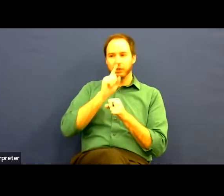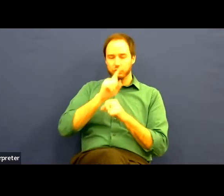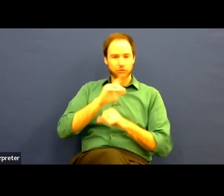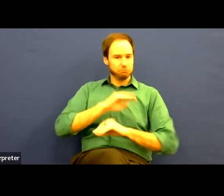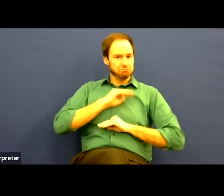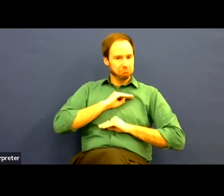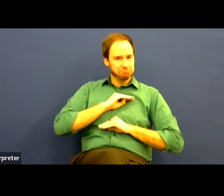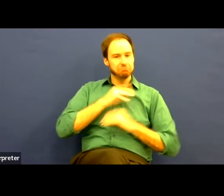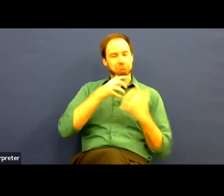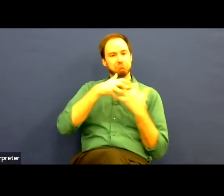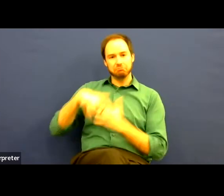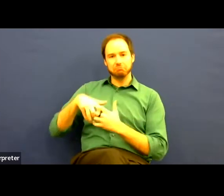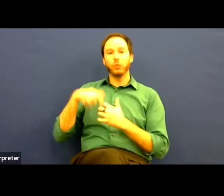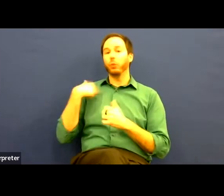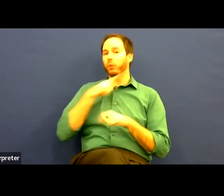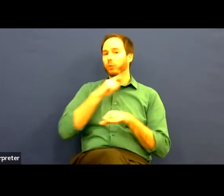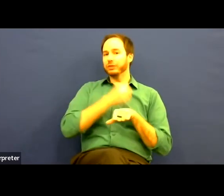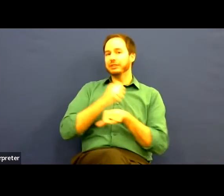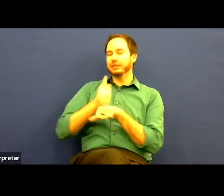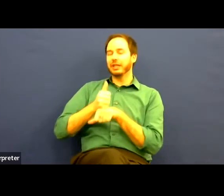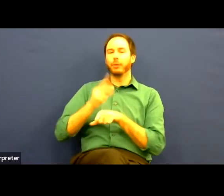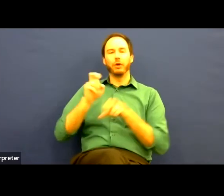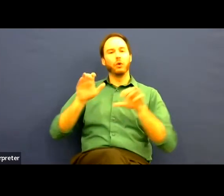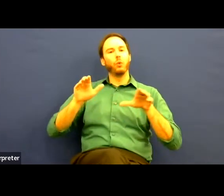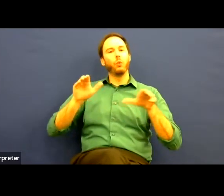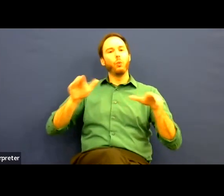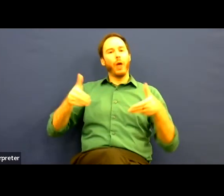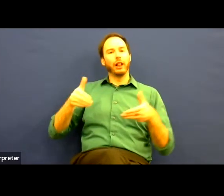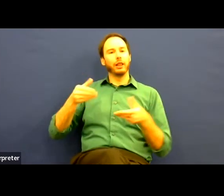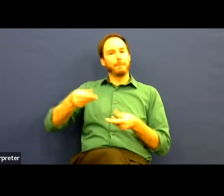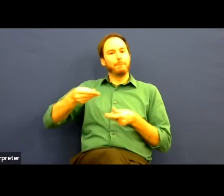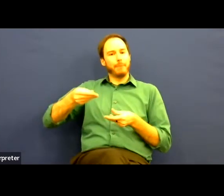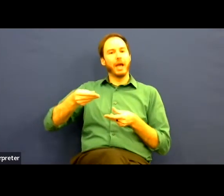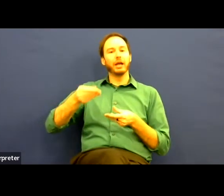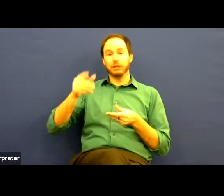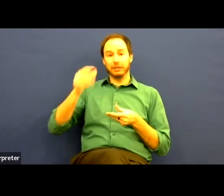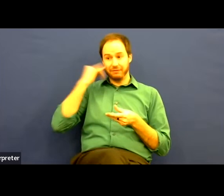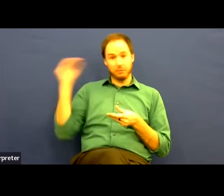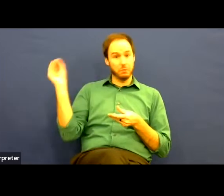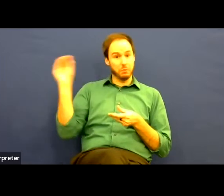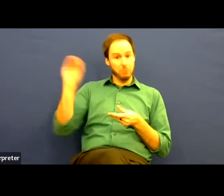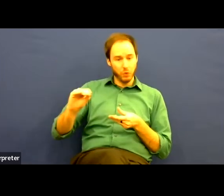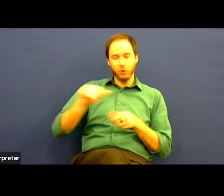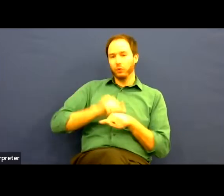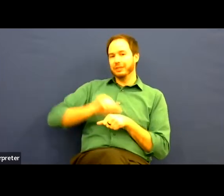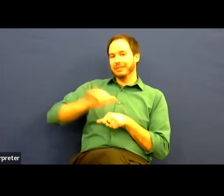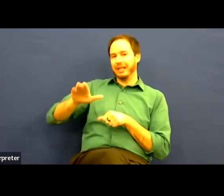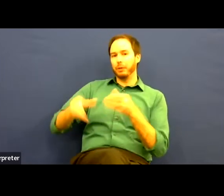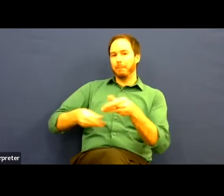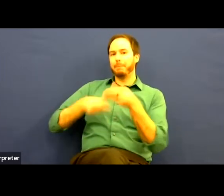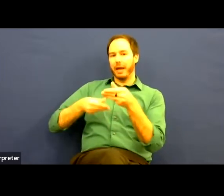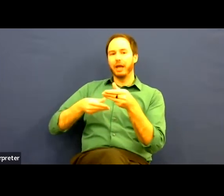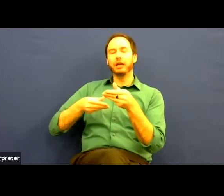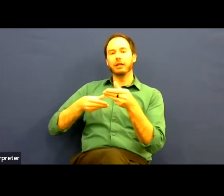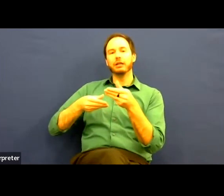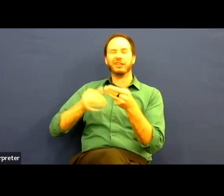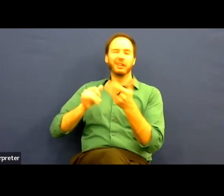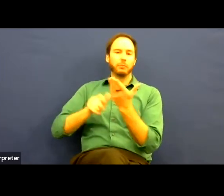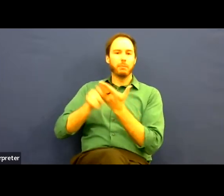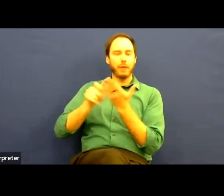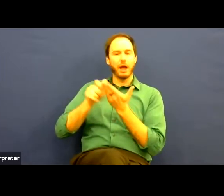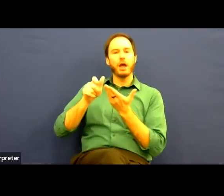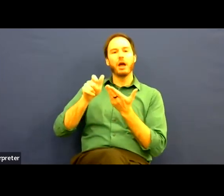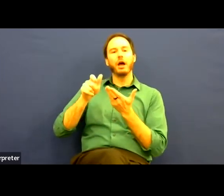those. We're creating welcome packets for when folks move to town, especially from a